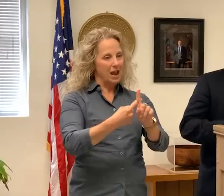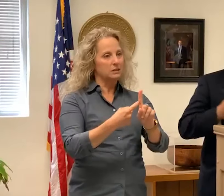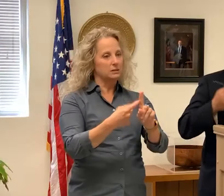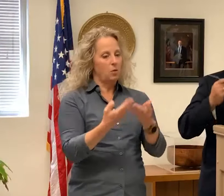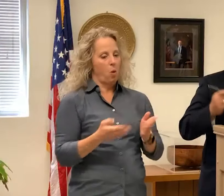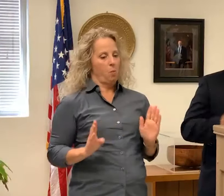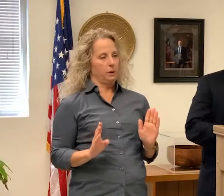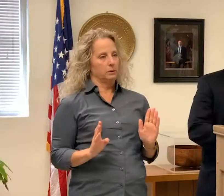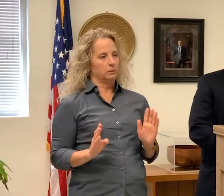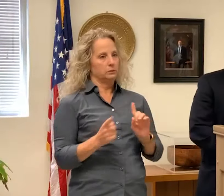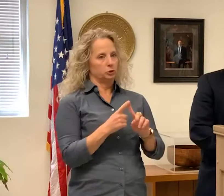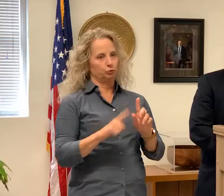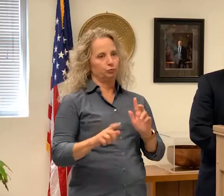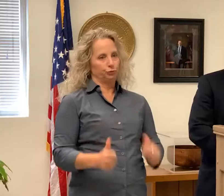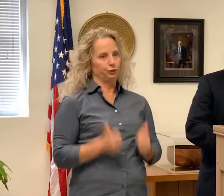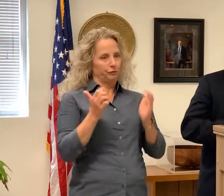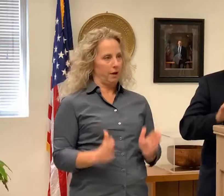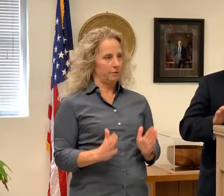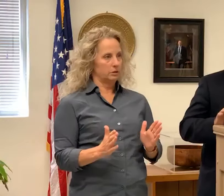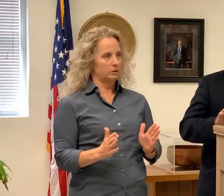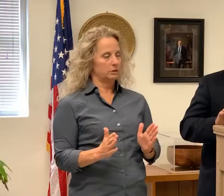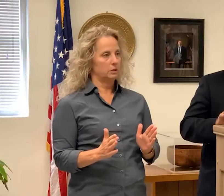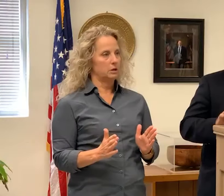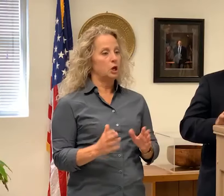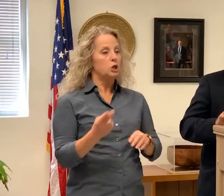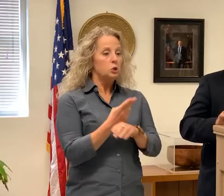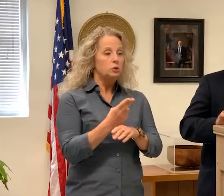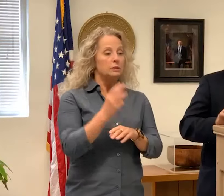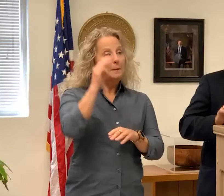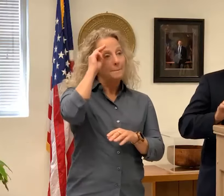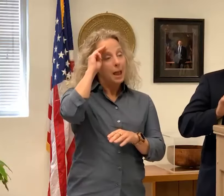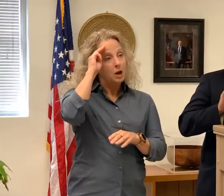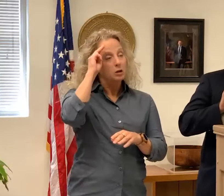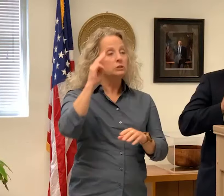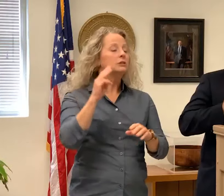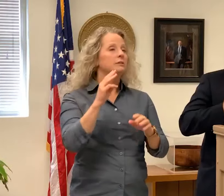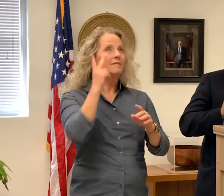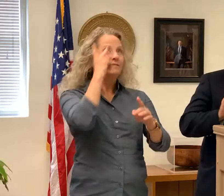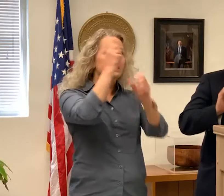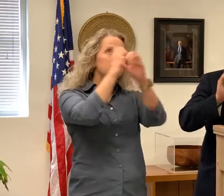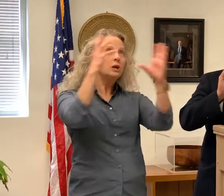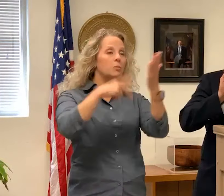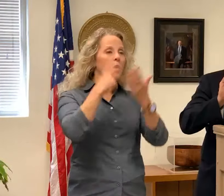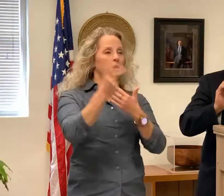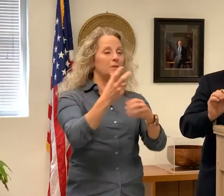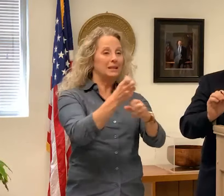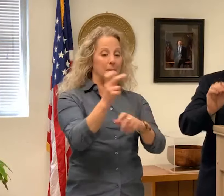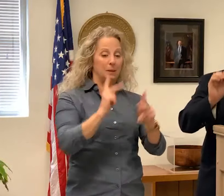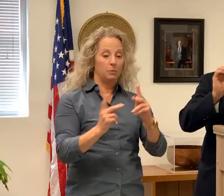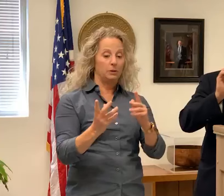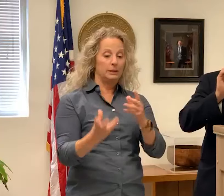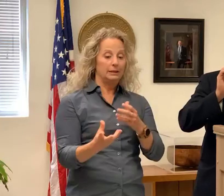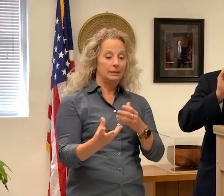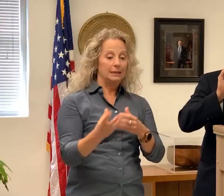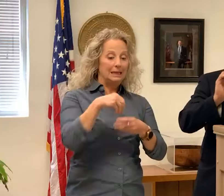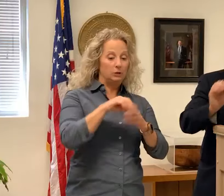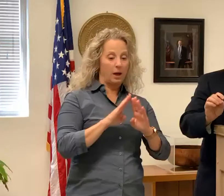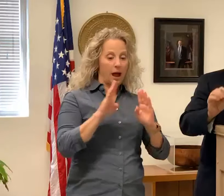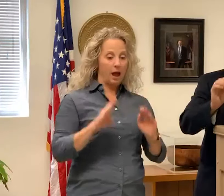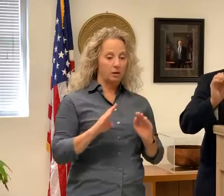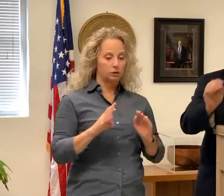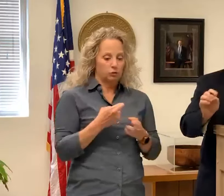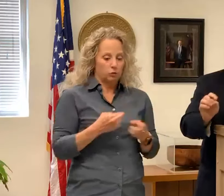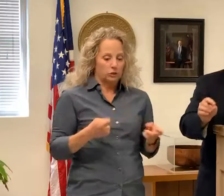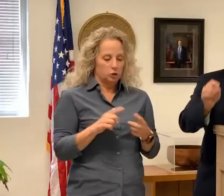goal is to utilize in a large way the mayor's visionary program to get people into households so